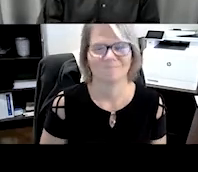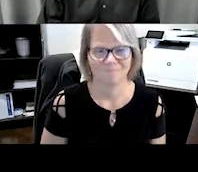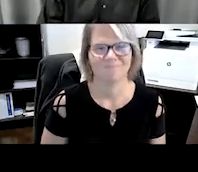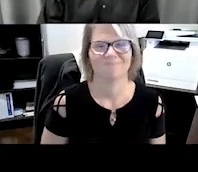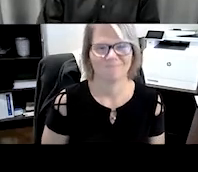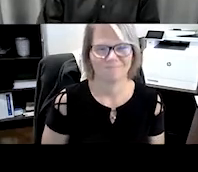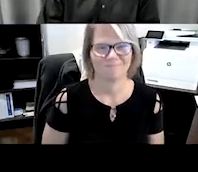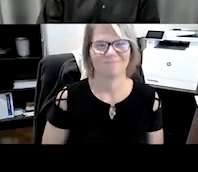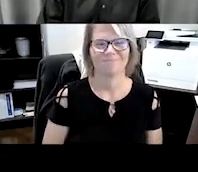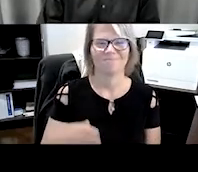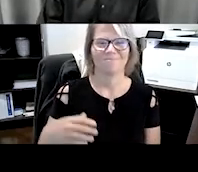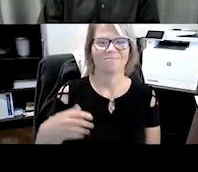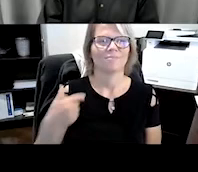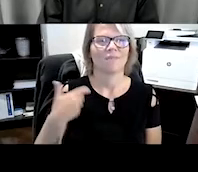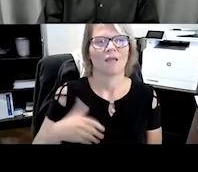of Georgia.